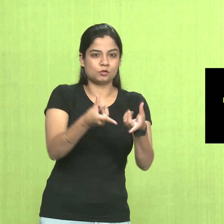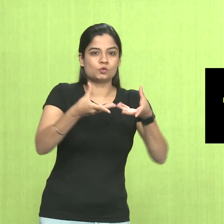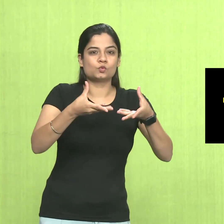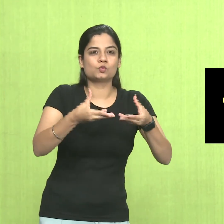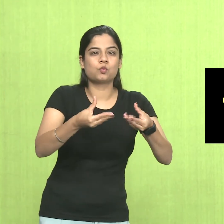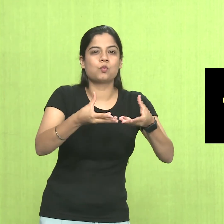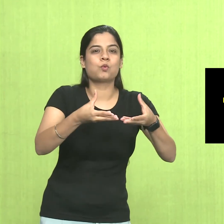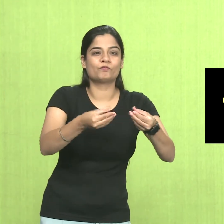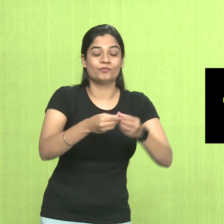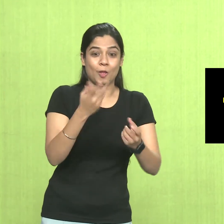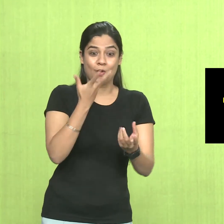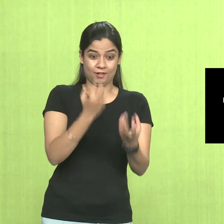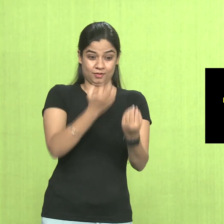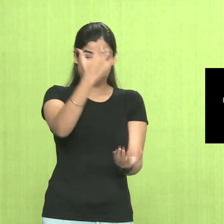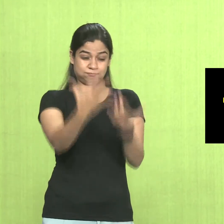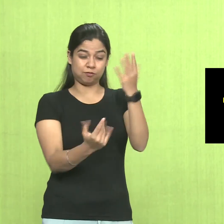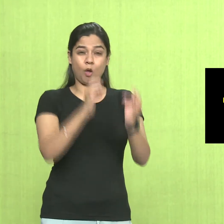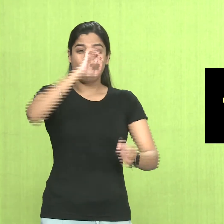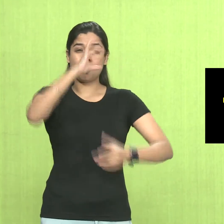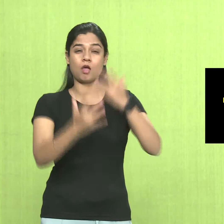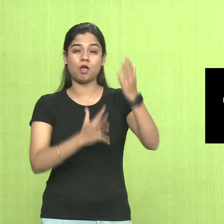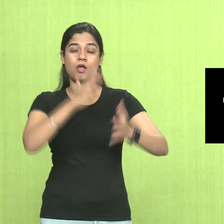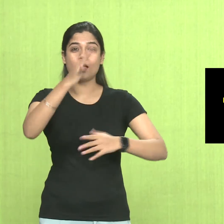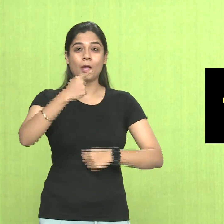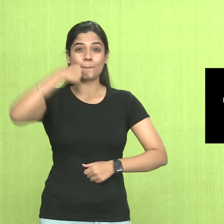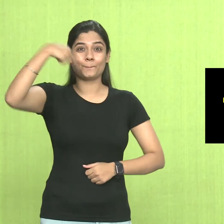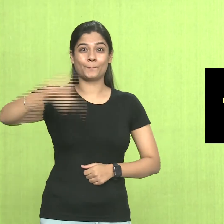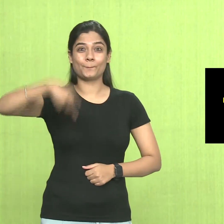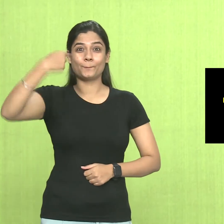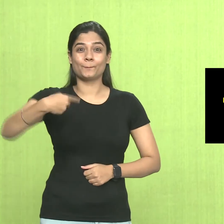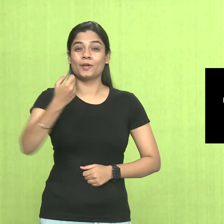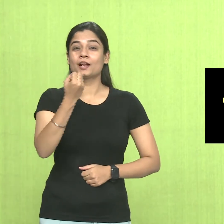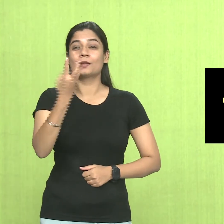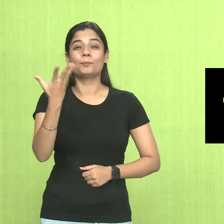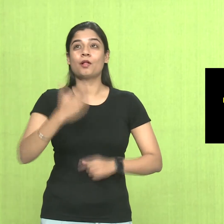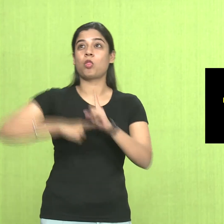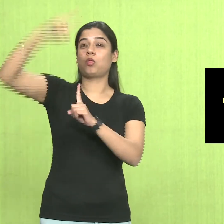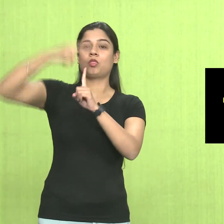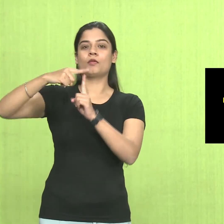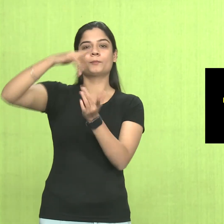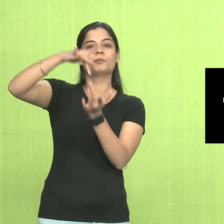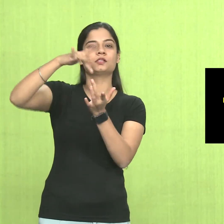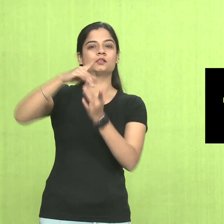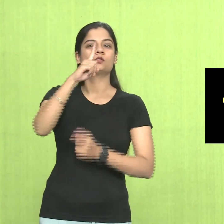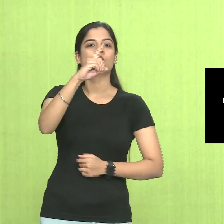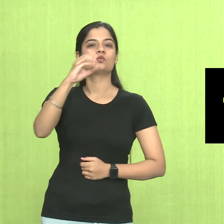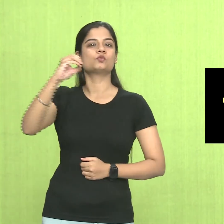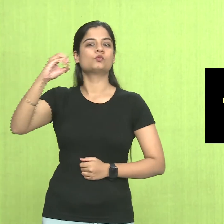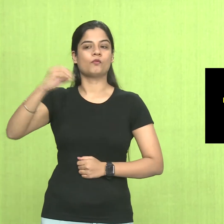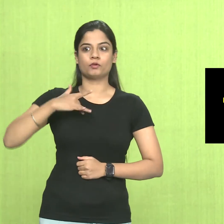food like the eggs and the potato, they become soft and edible. They have to be boiled on